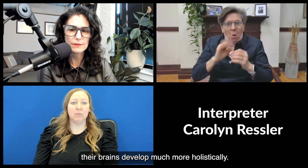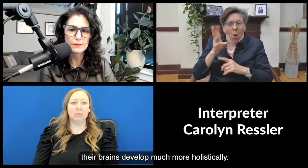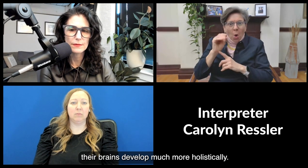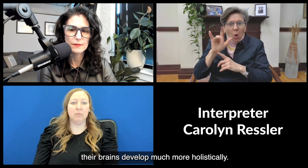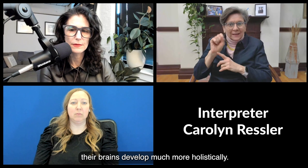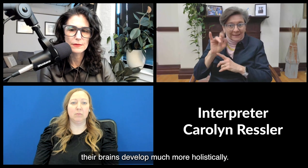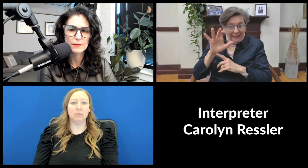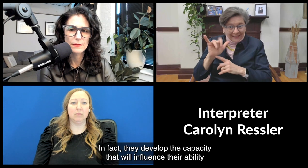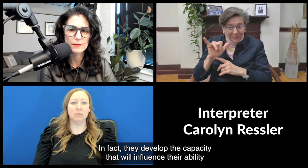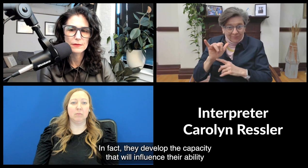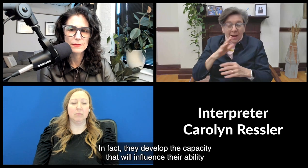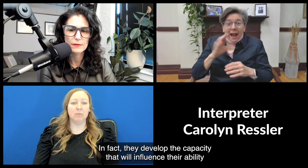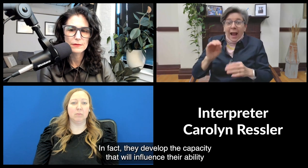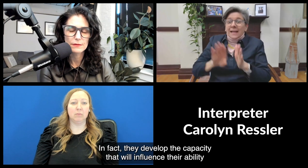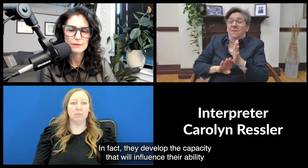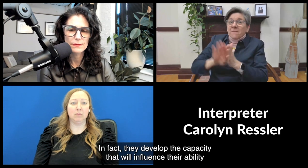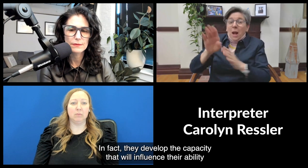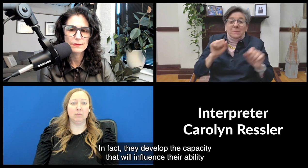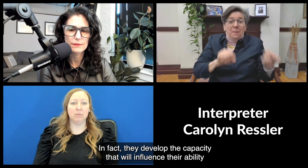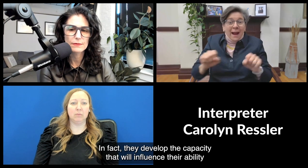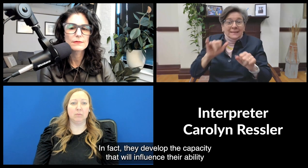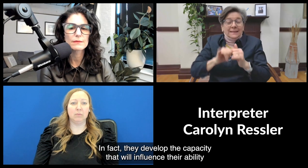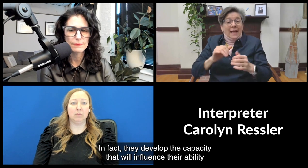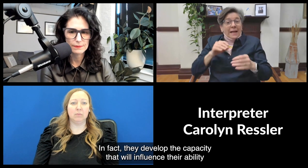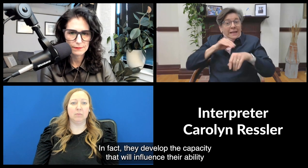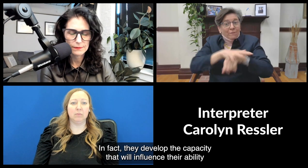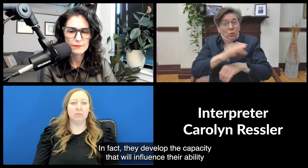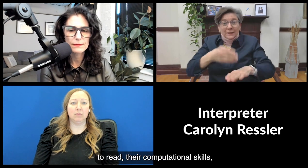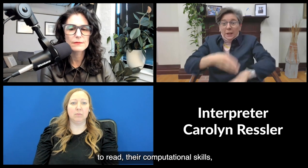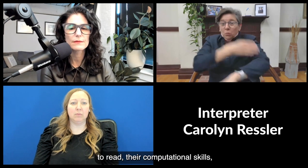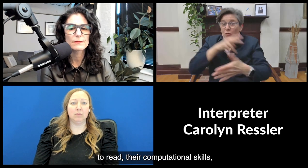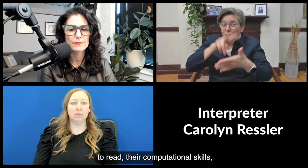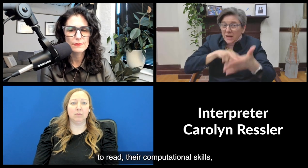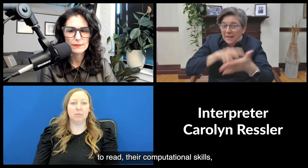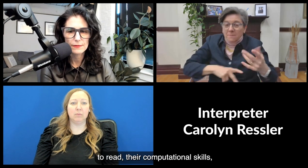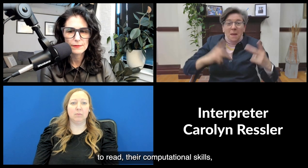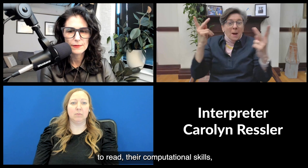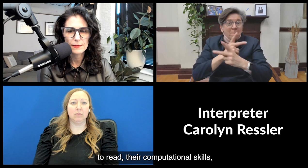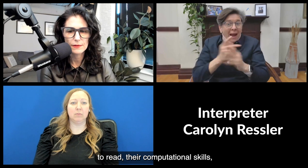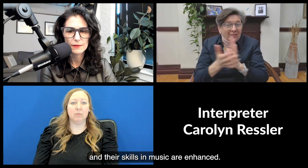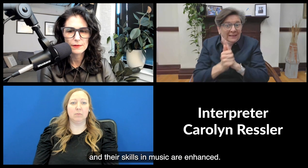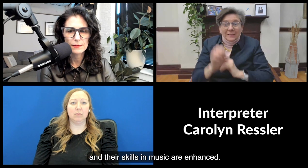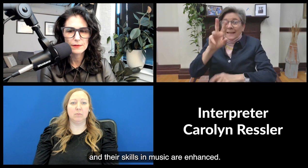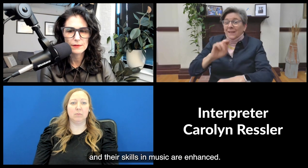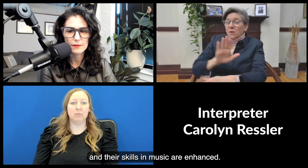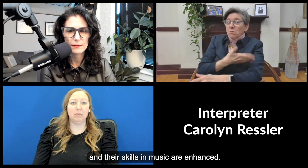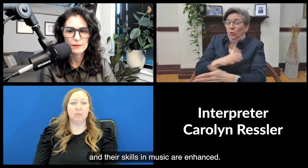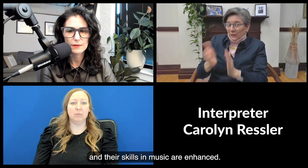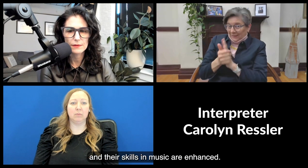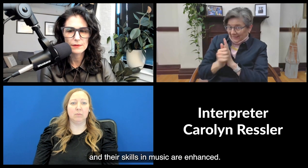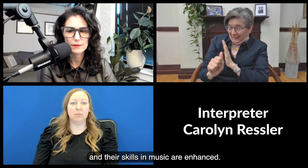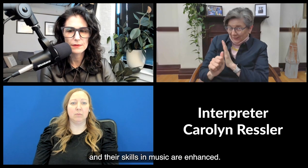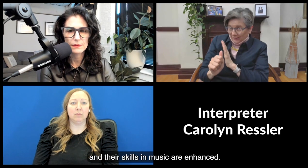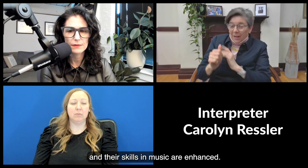their brains develop much more holistically. In fact, they develop the capacity that will influence their ability to read,